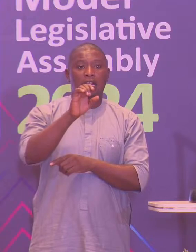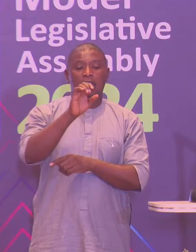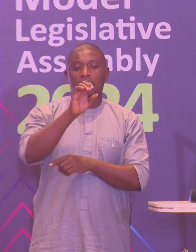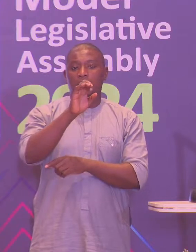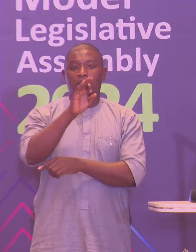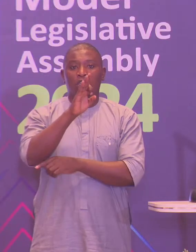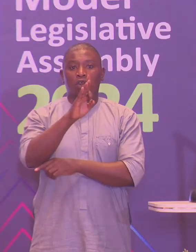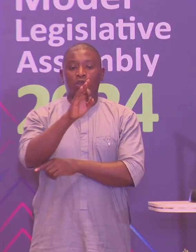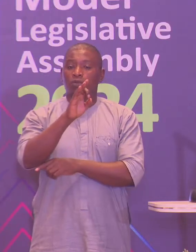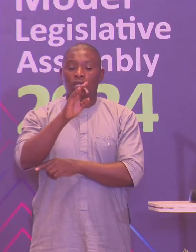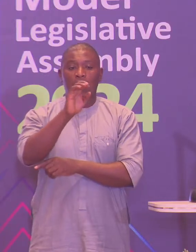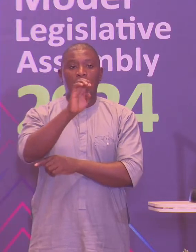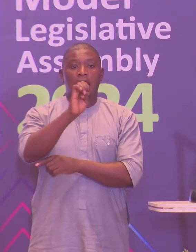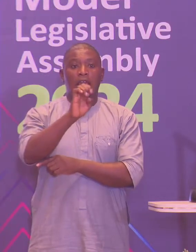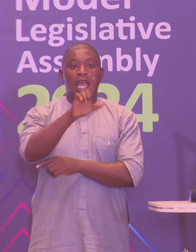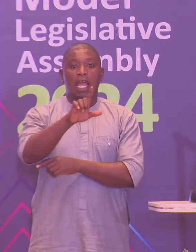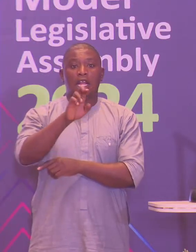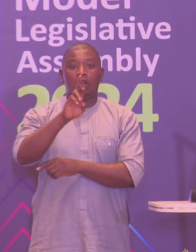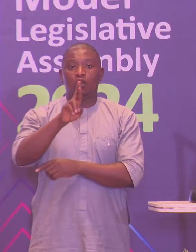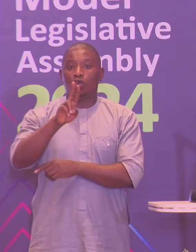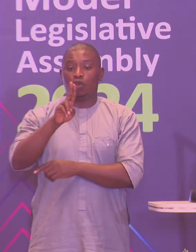you again.